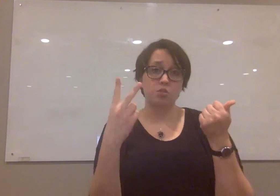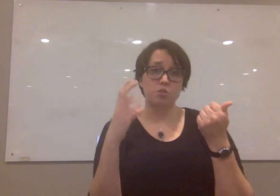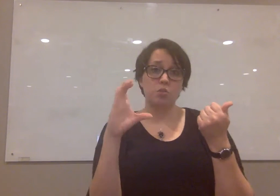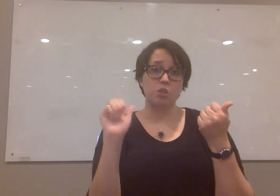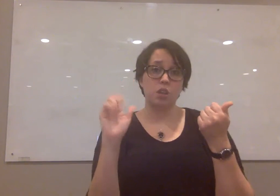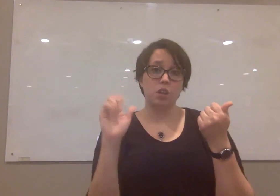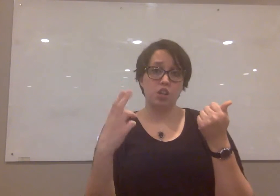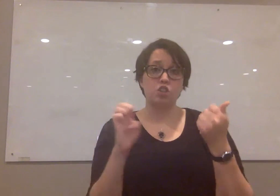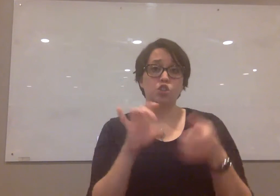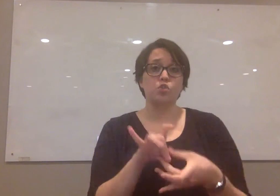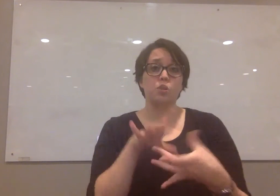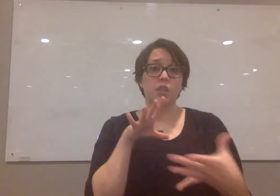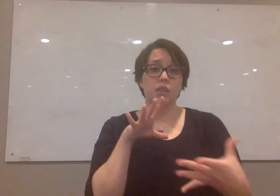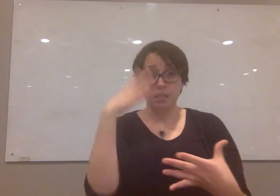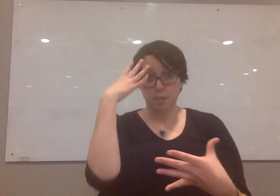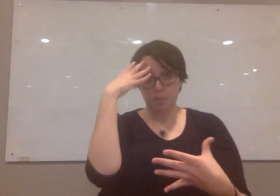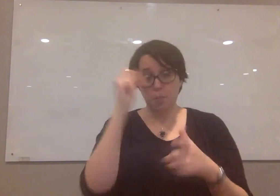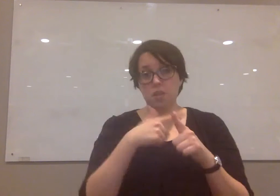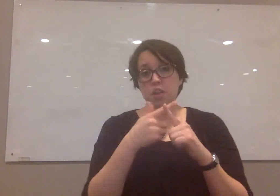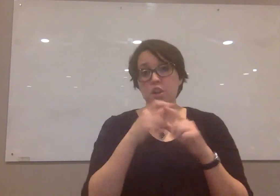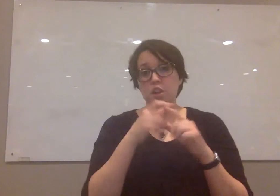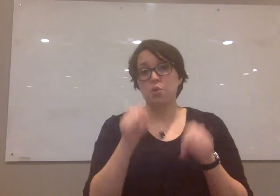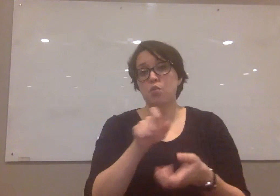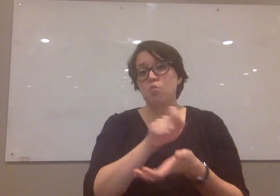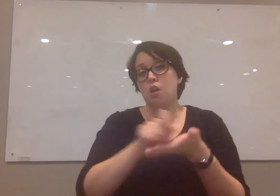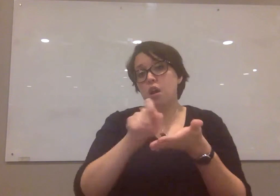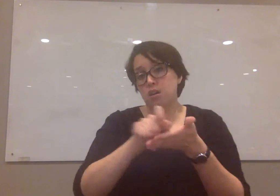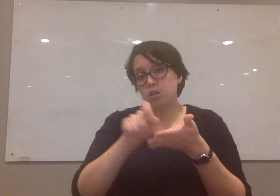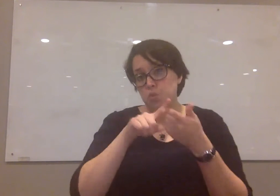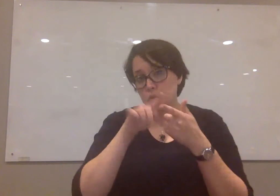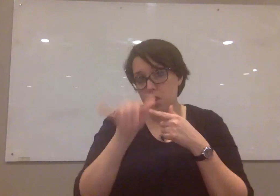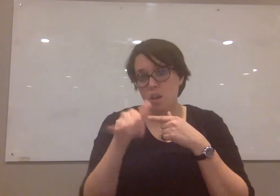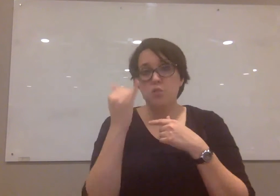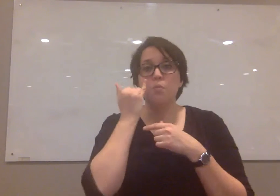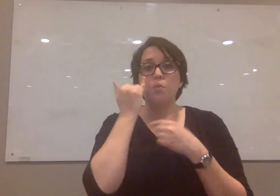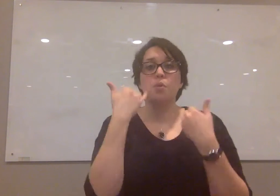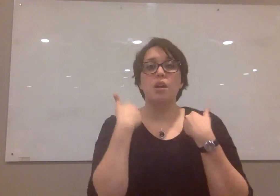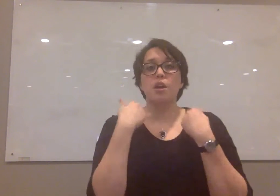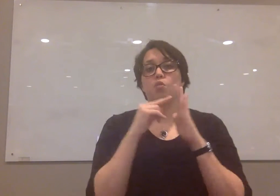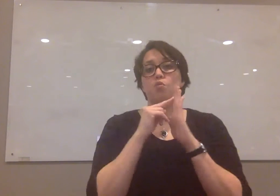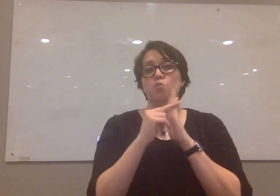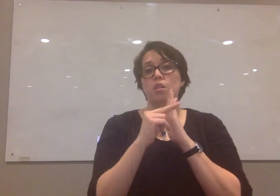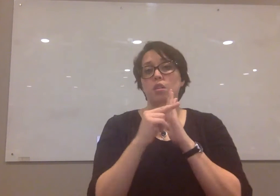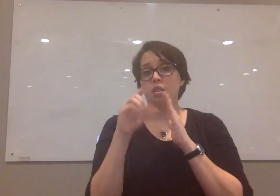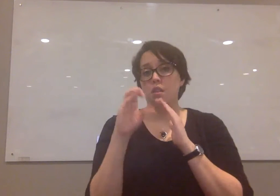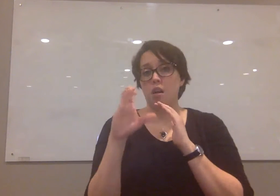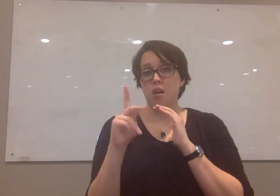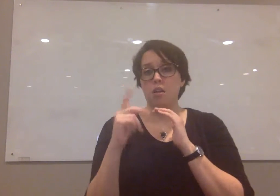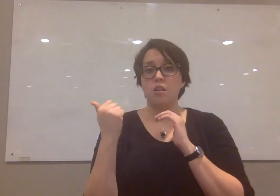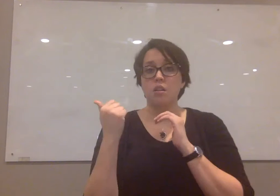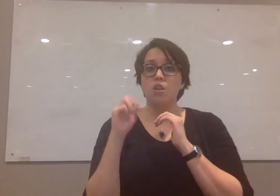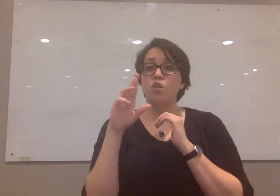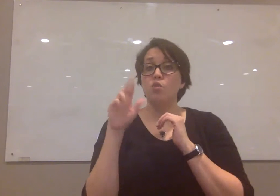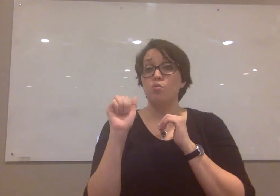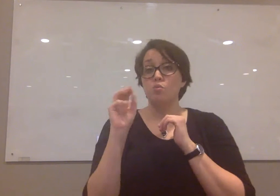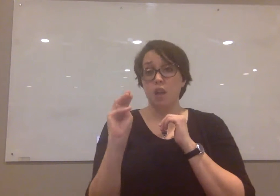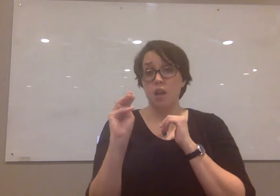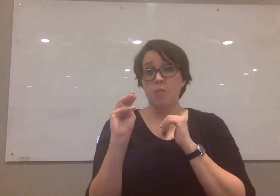memory so that you can write to it. Say it had a read lock. Well, I didn't think it was as bad as RAM, because that RAM would be another level above like L3